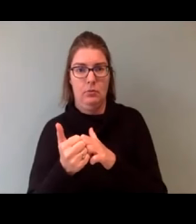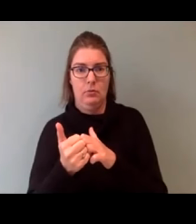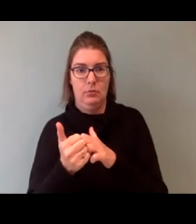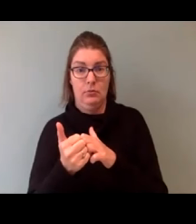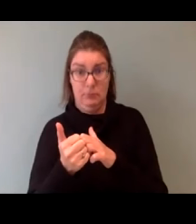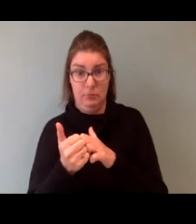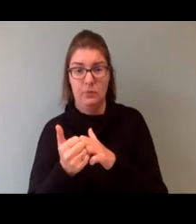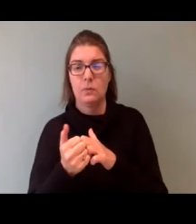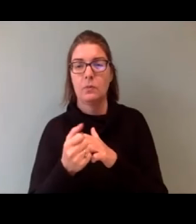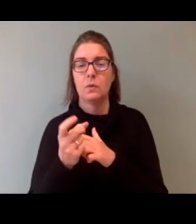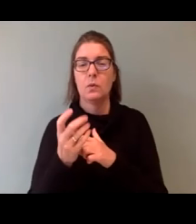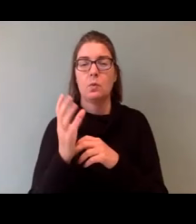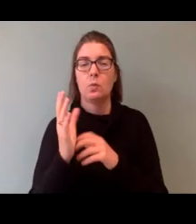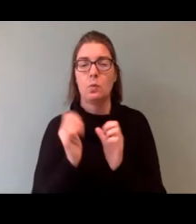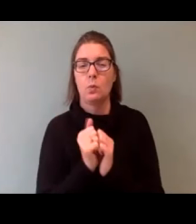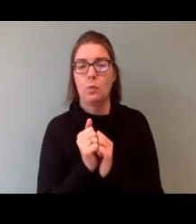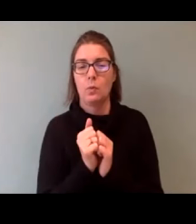going to be a bit more kind of,